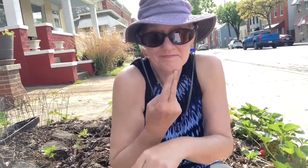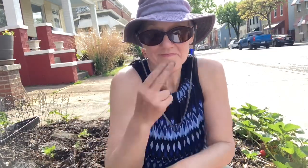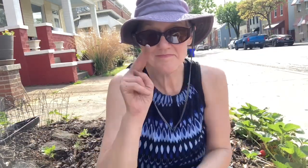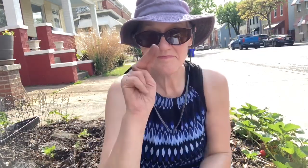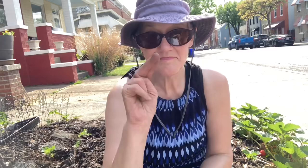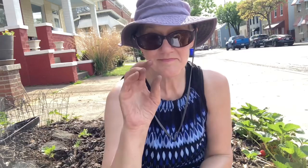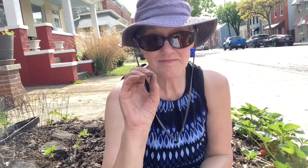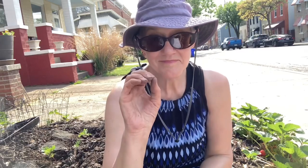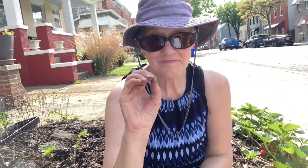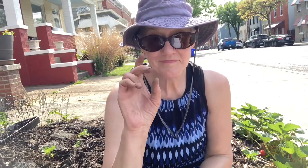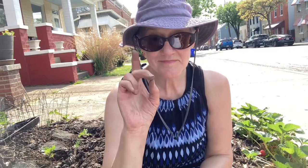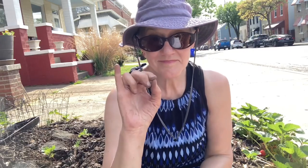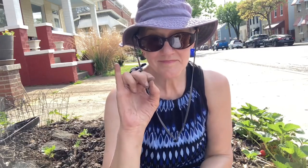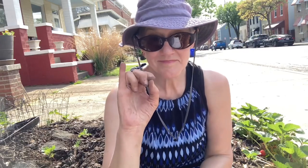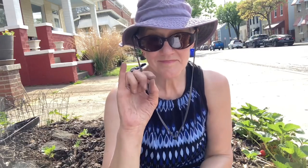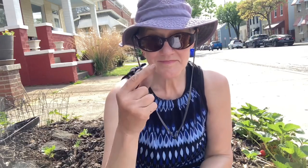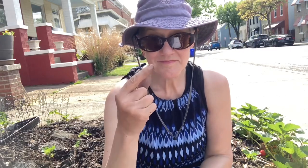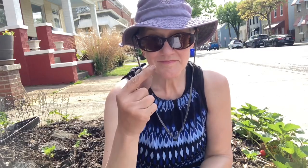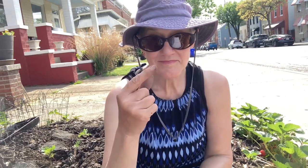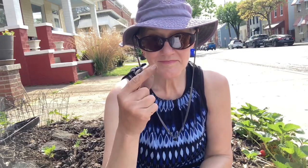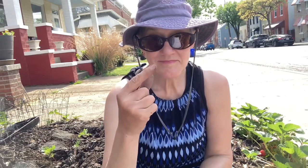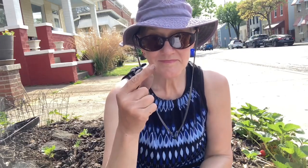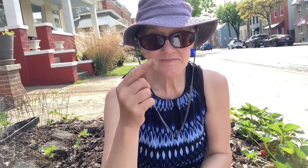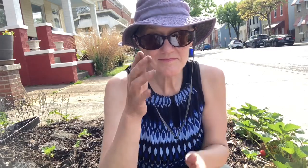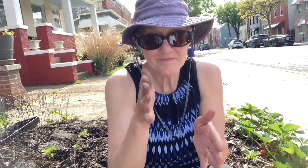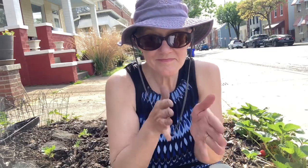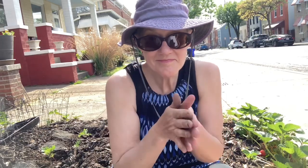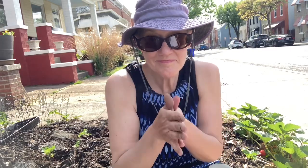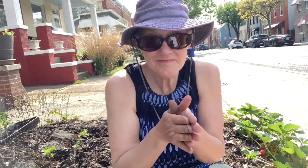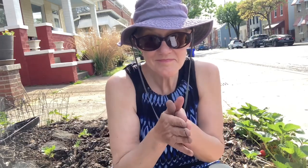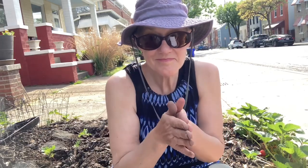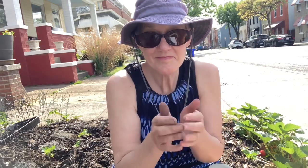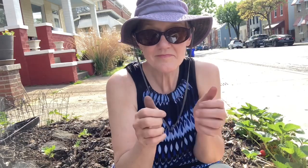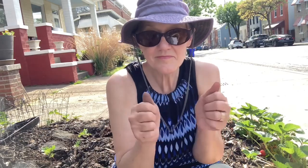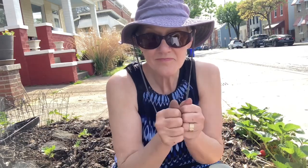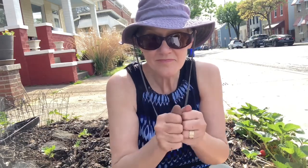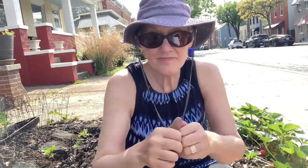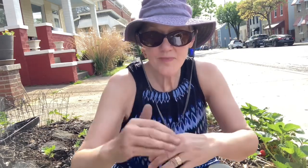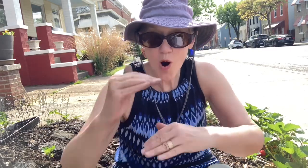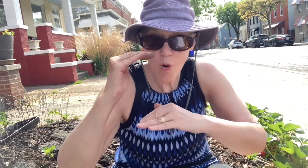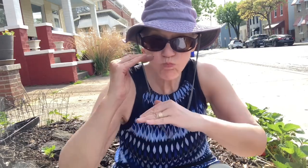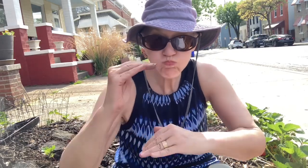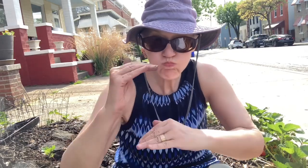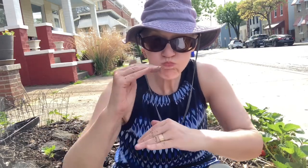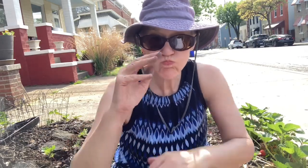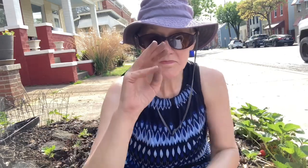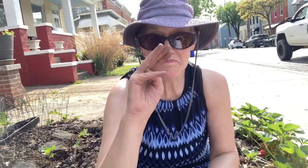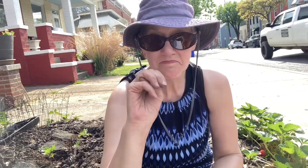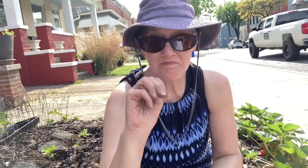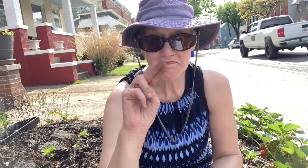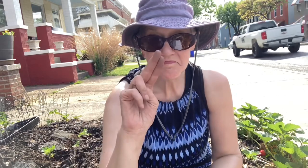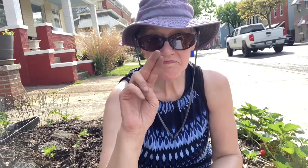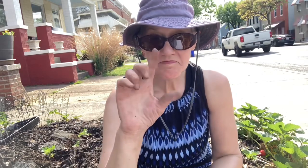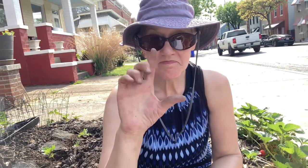But I use a no-dig method of gardening with really deep